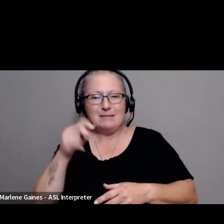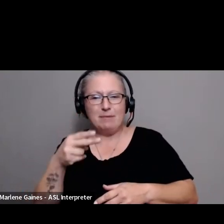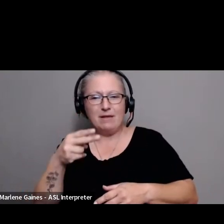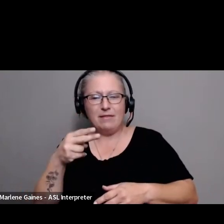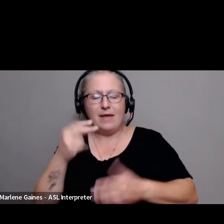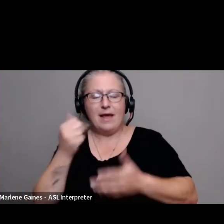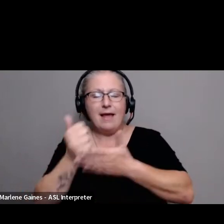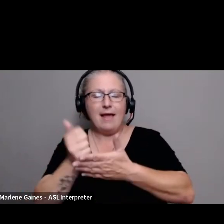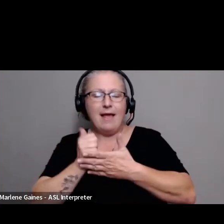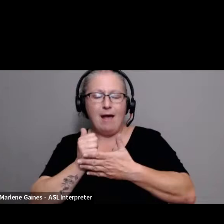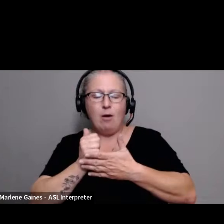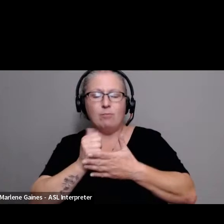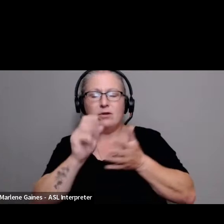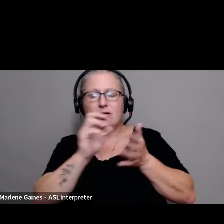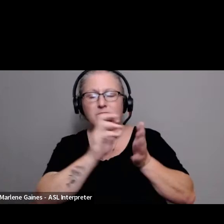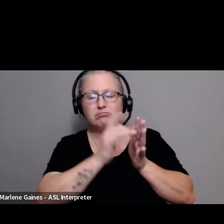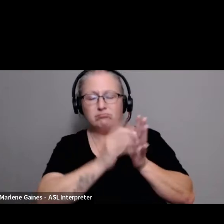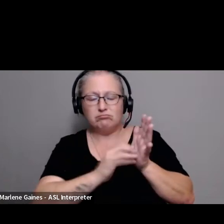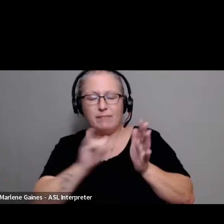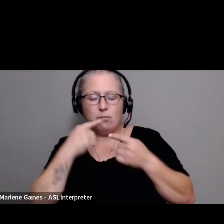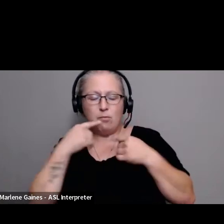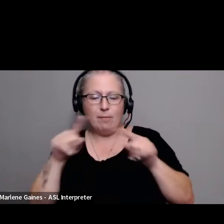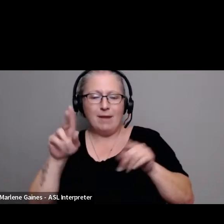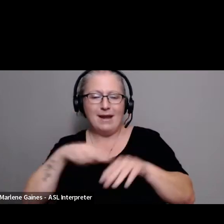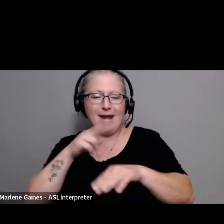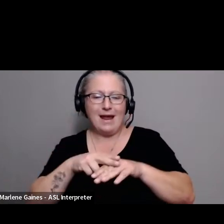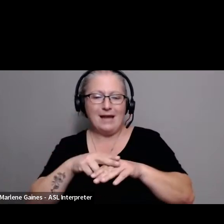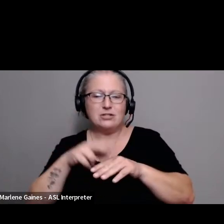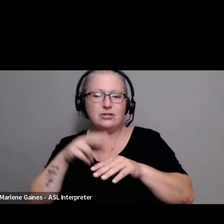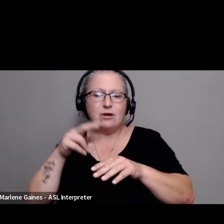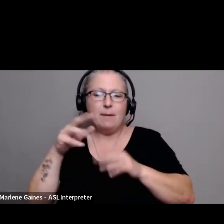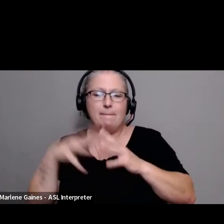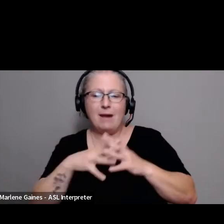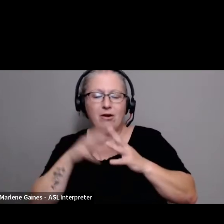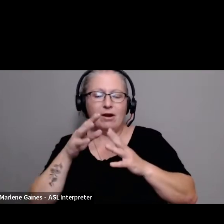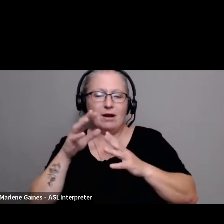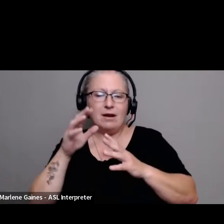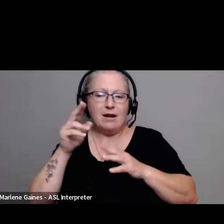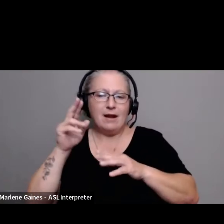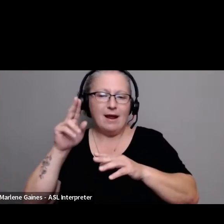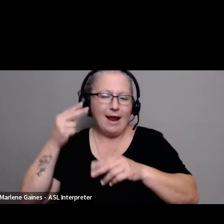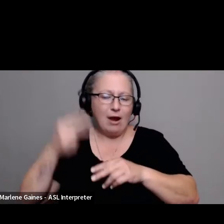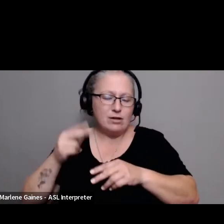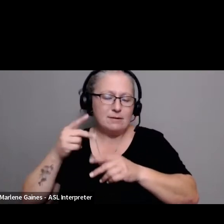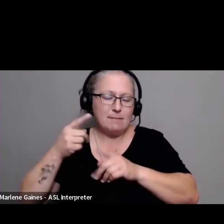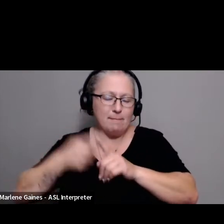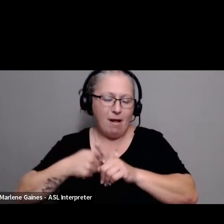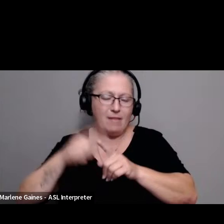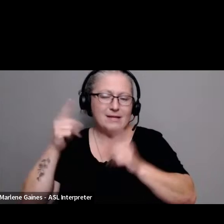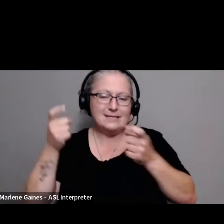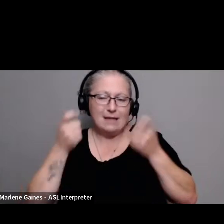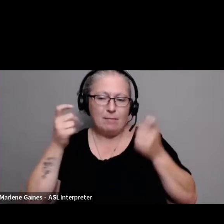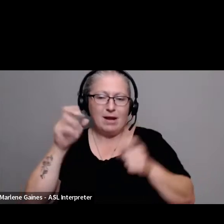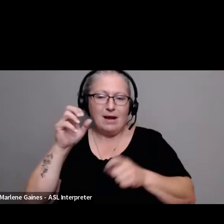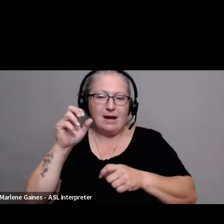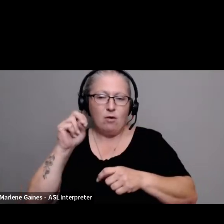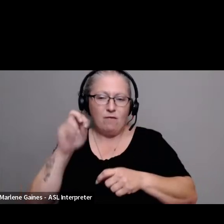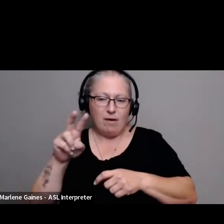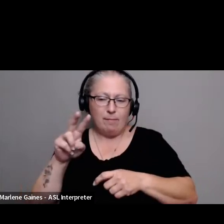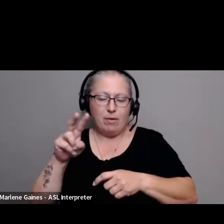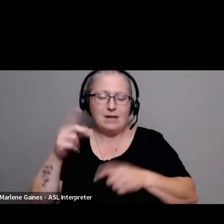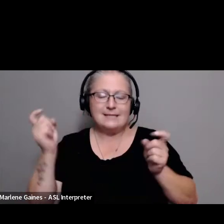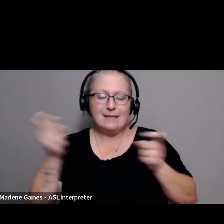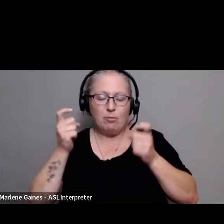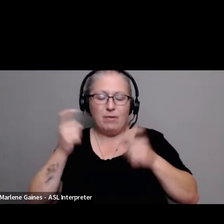draft this proclamation. National Native American Heritage Month, celebrated in November, recognizes the lives and